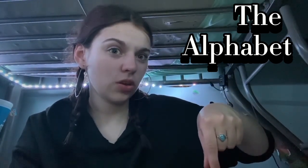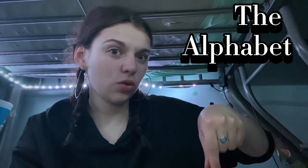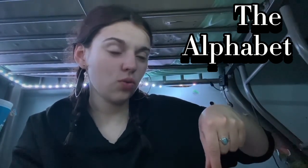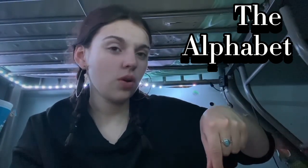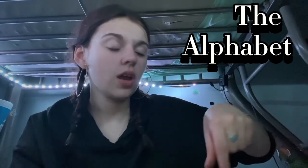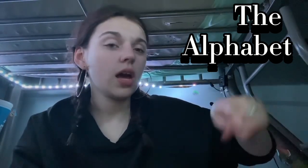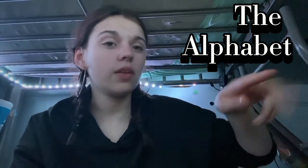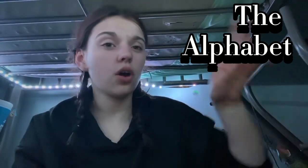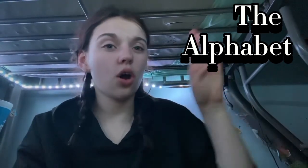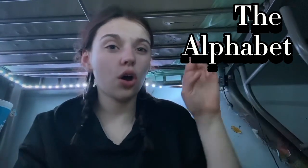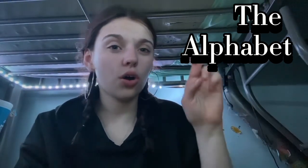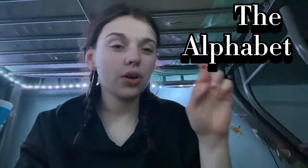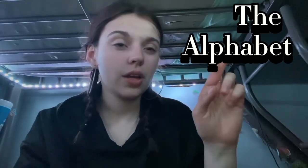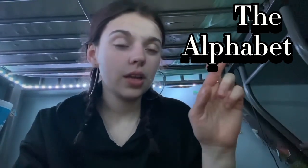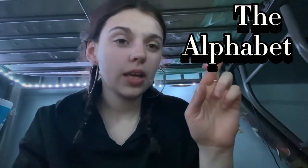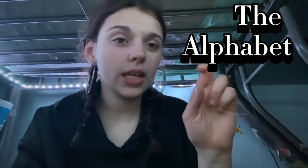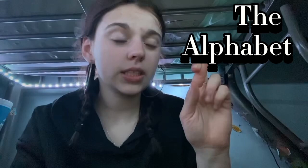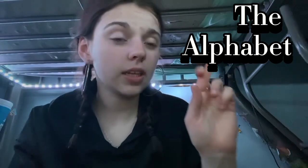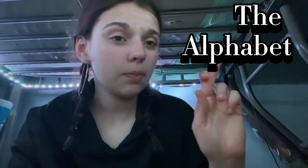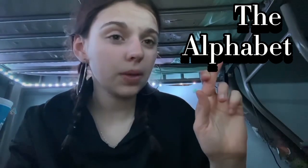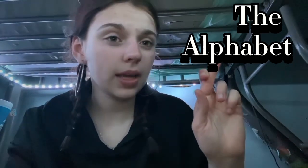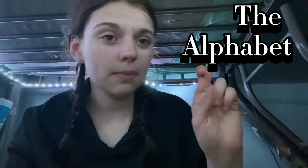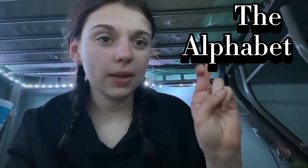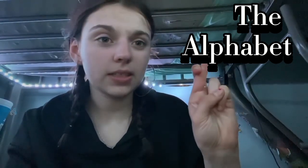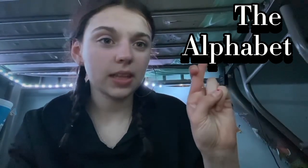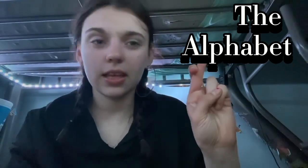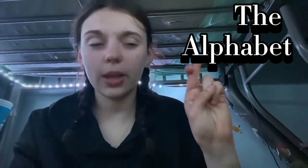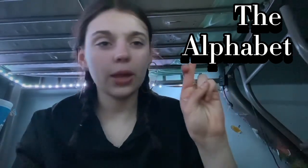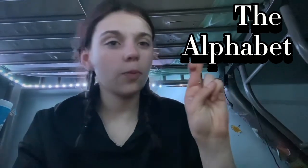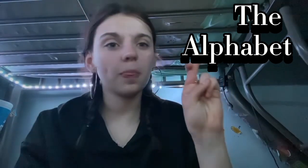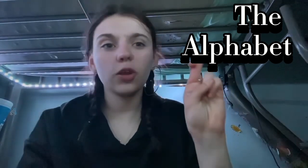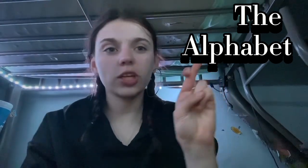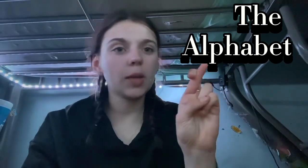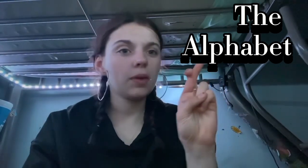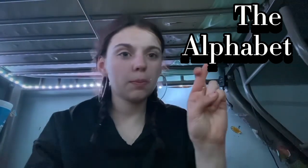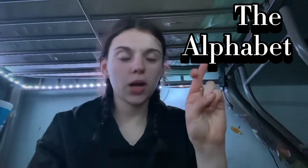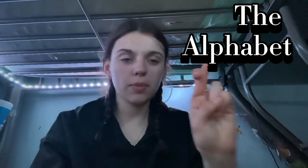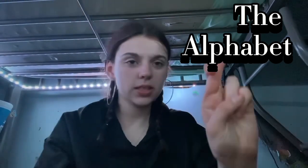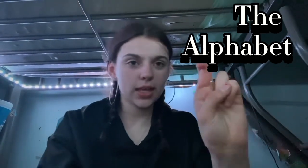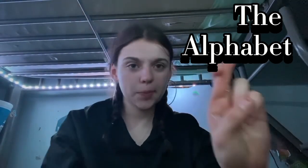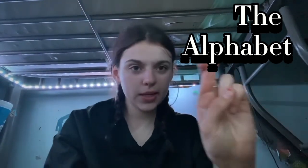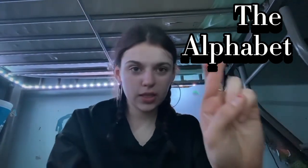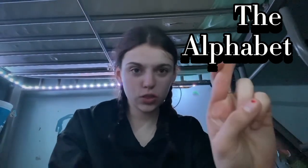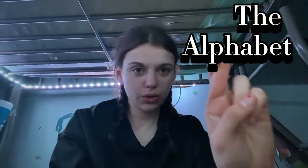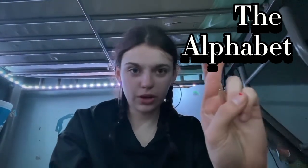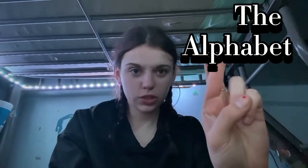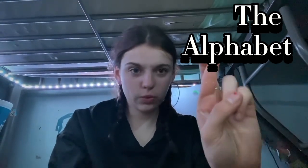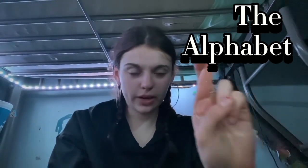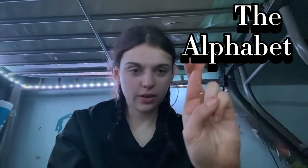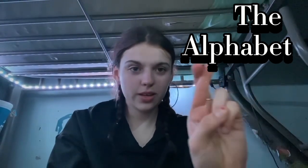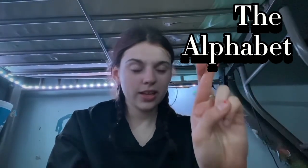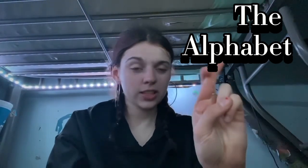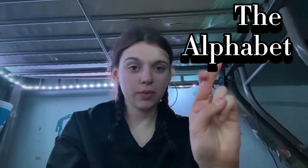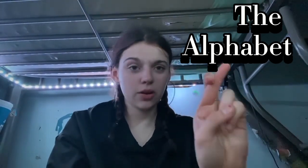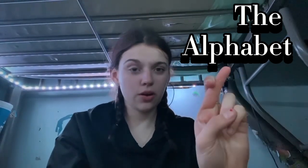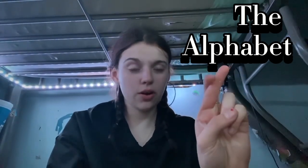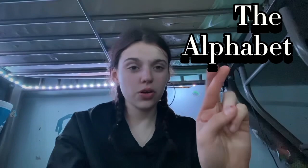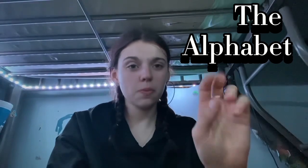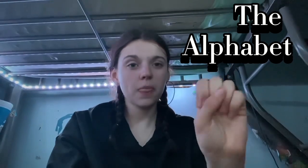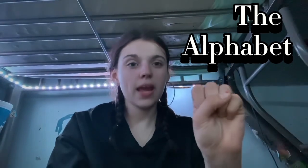Q, and then R is going to be basically like you're keeping a promise. Like I pinky swear, I swear. It's going to be R. S